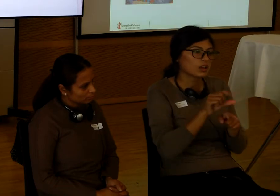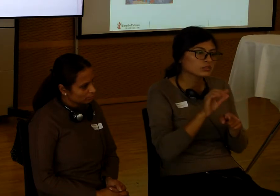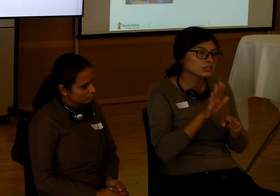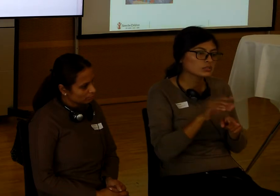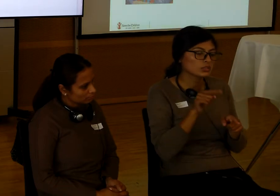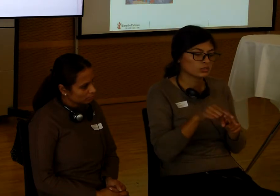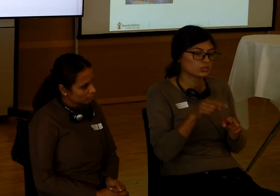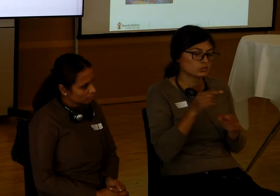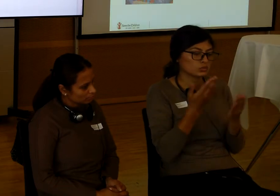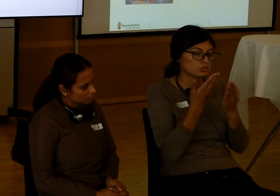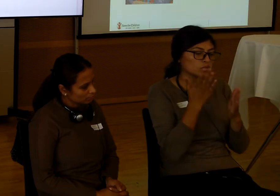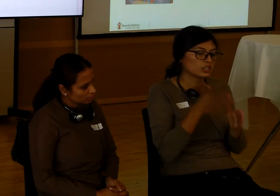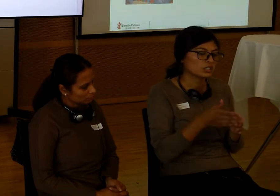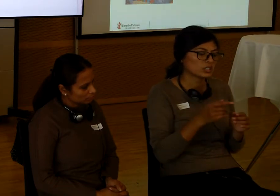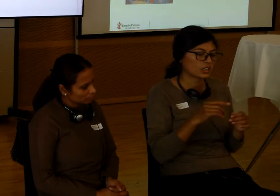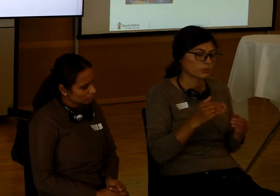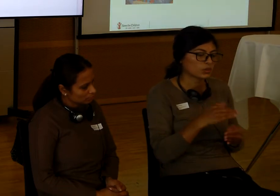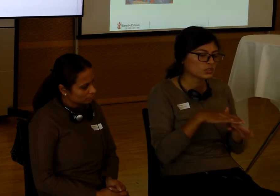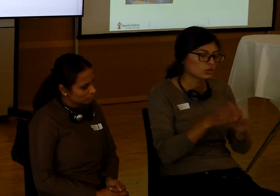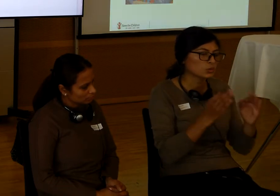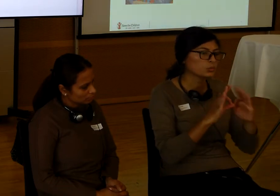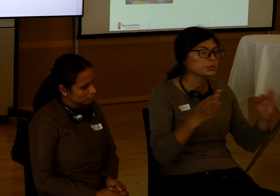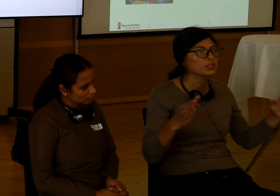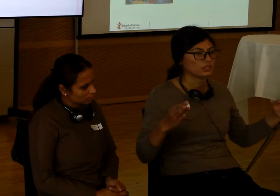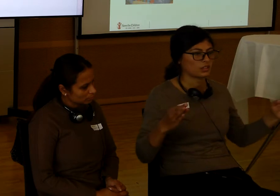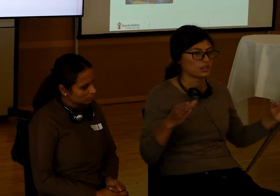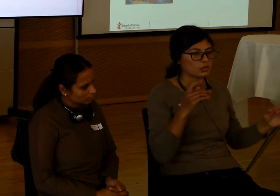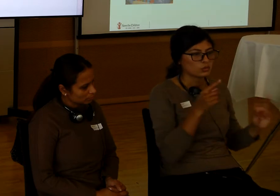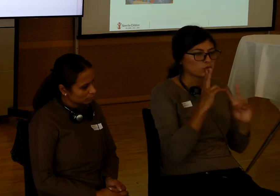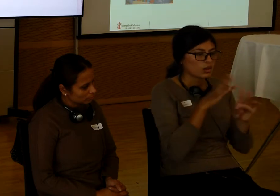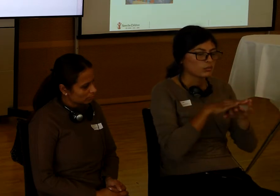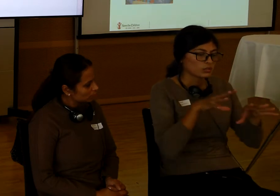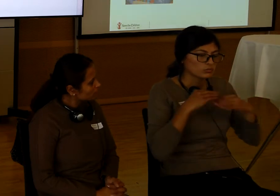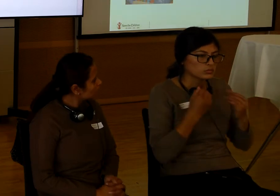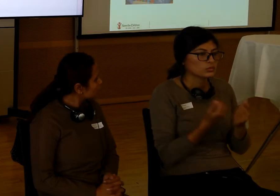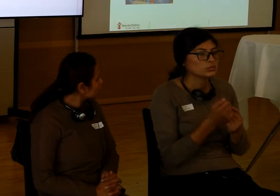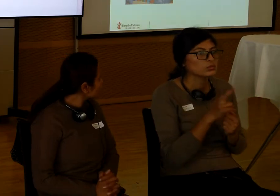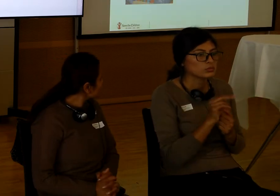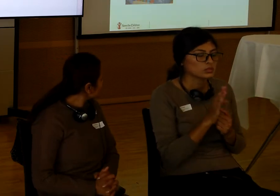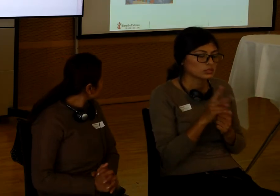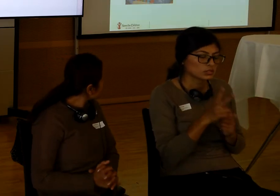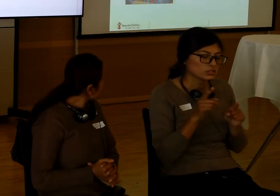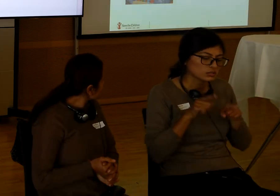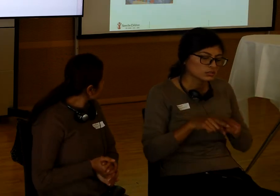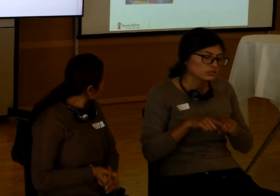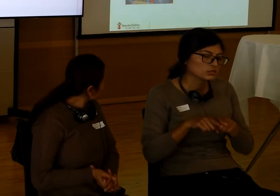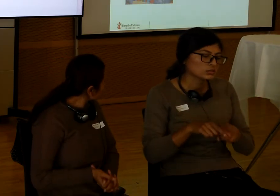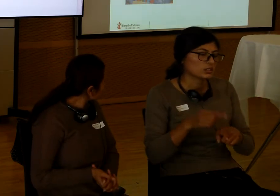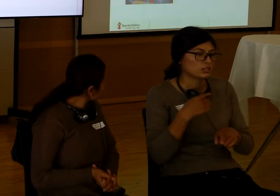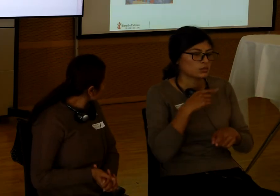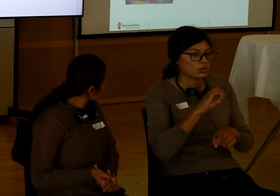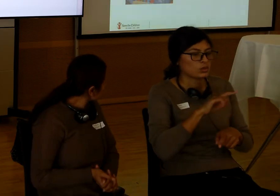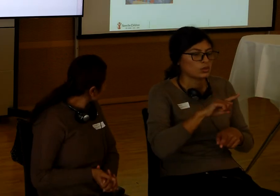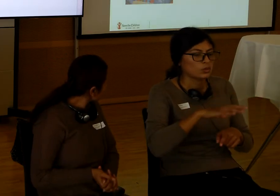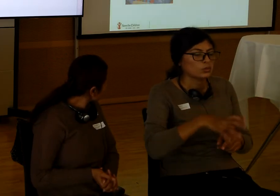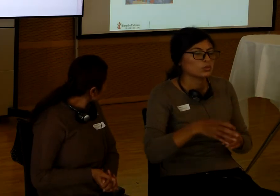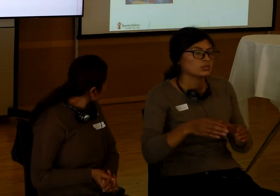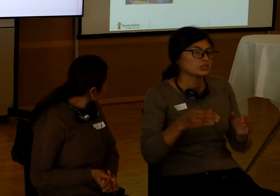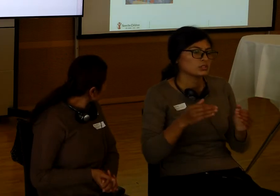the diversity of learners in their locality, while at the same time working at the level of societies at